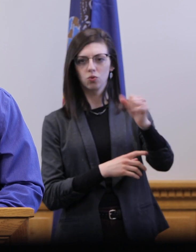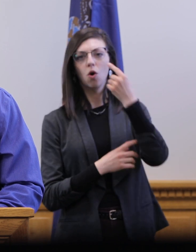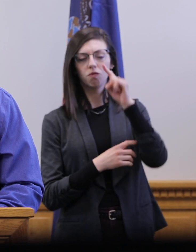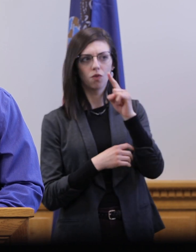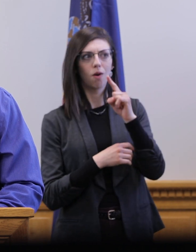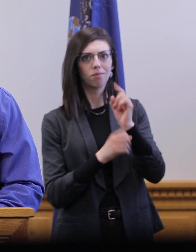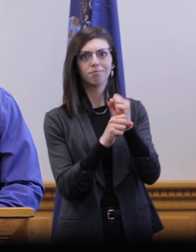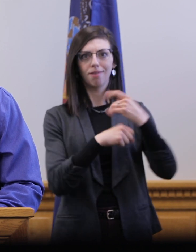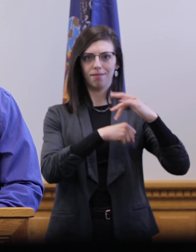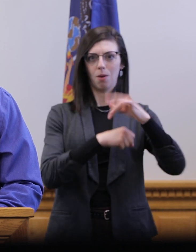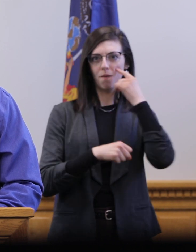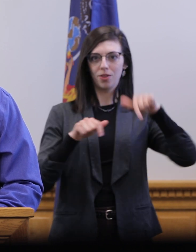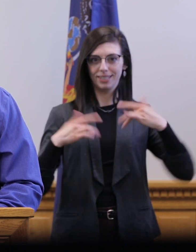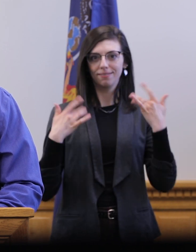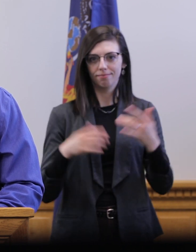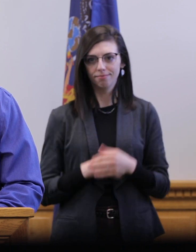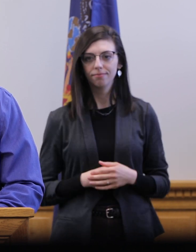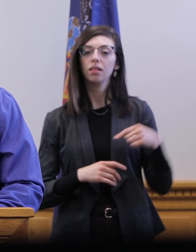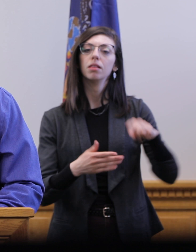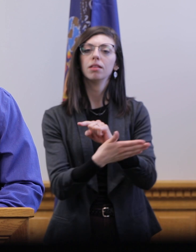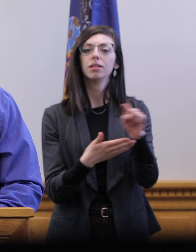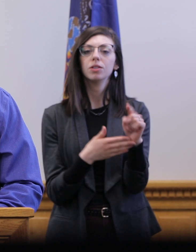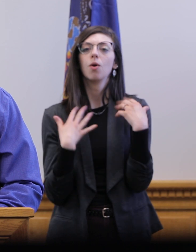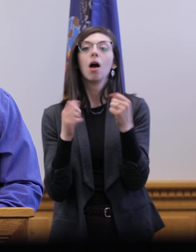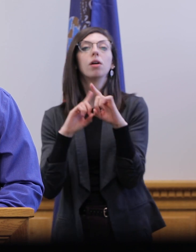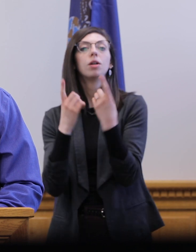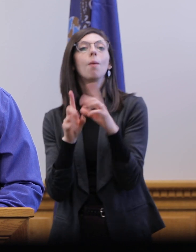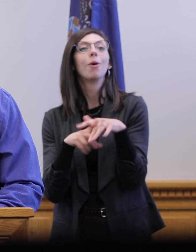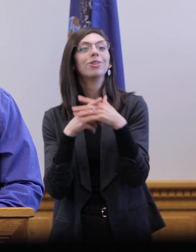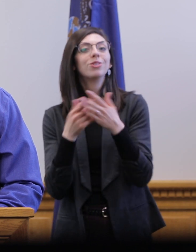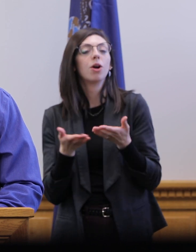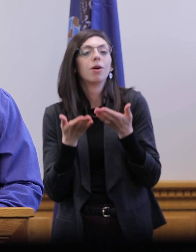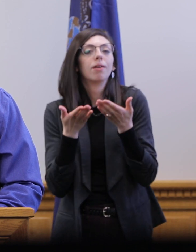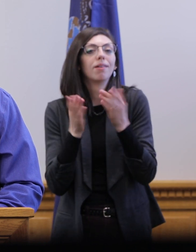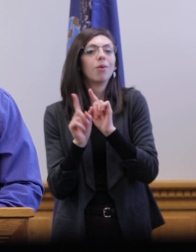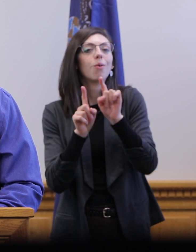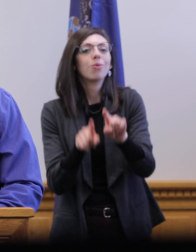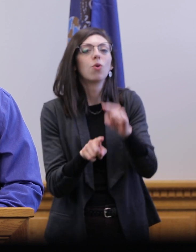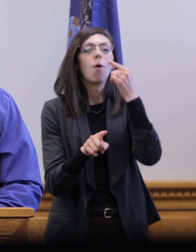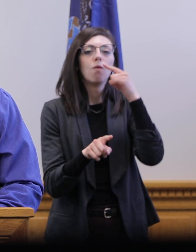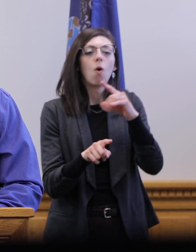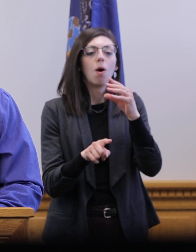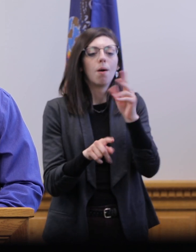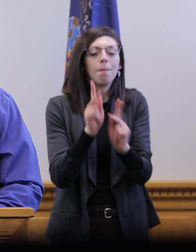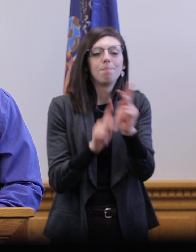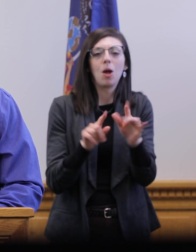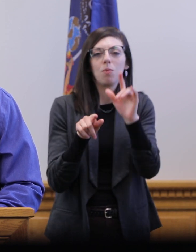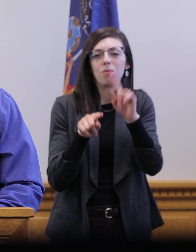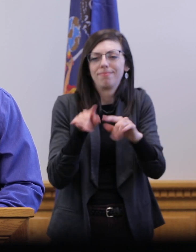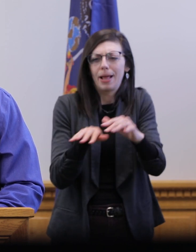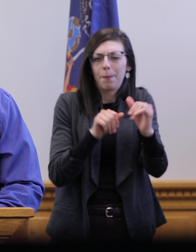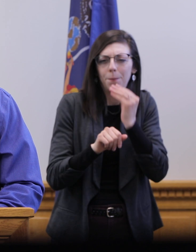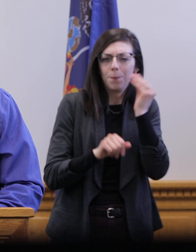event. This week, the Health Department is starting to vaccinate homebound patients. The nursing team is scheduling